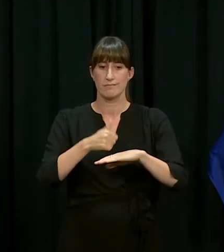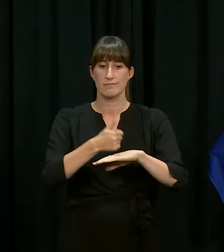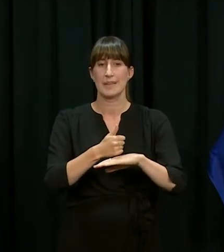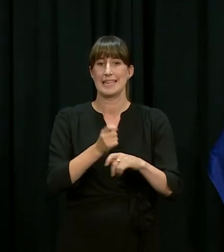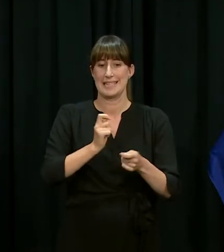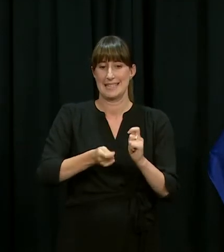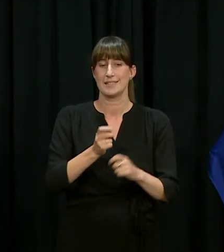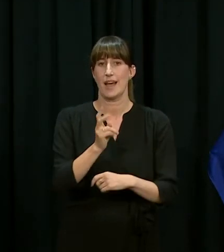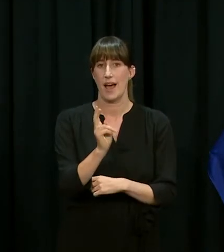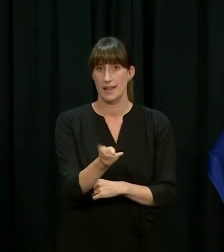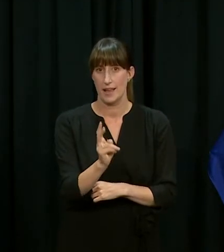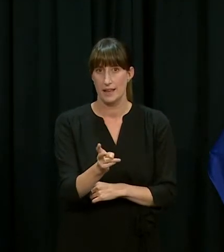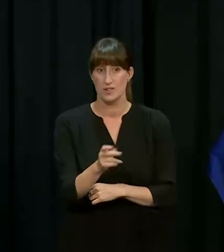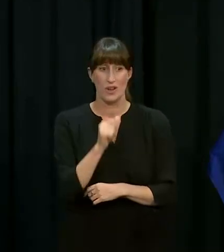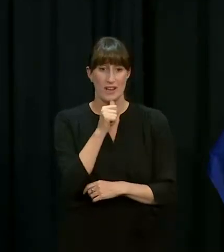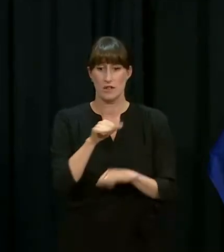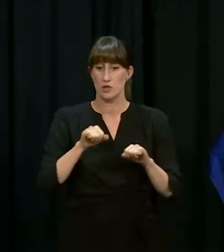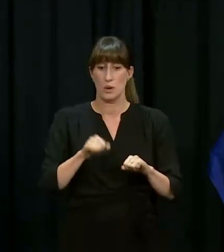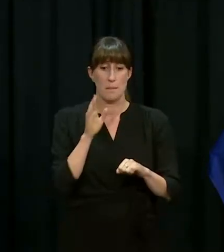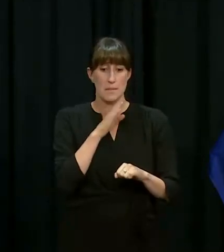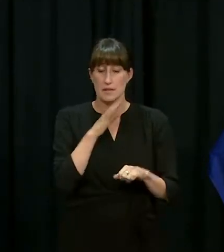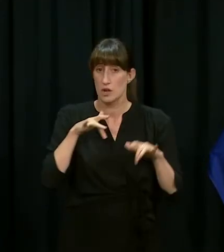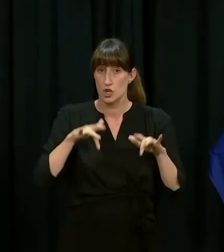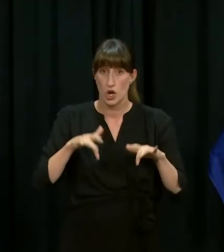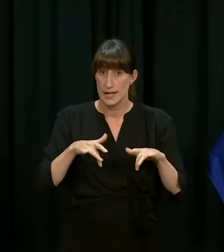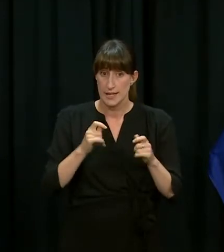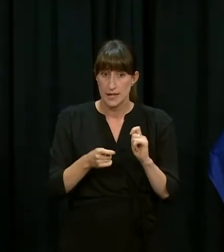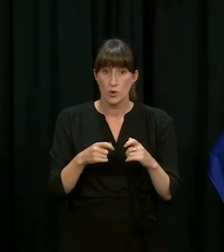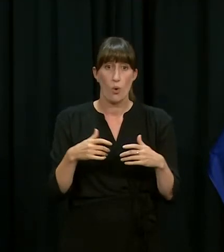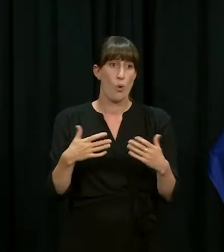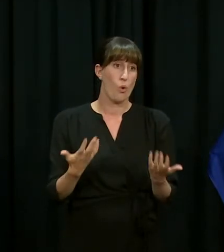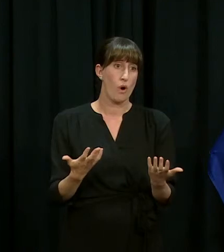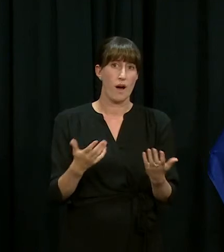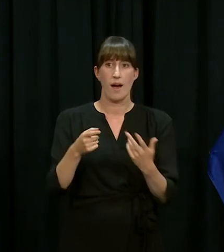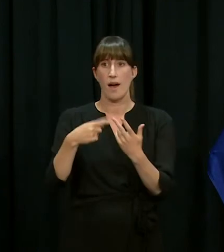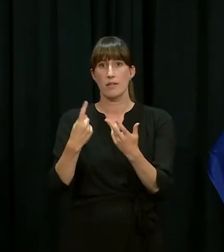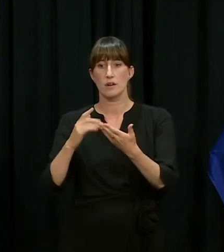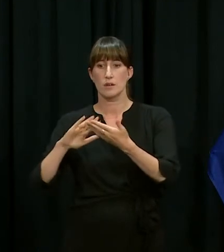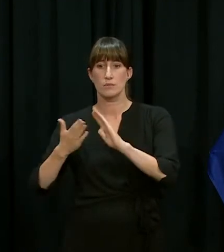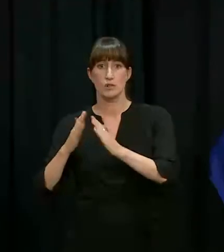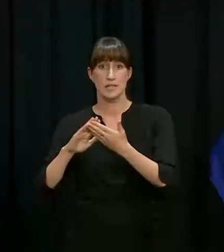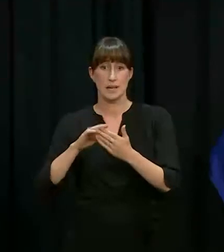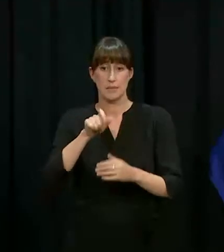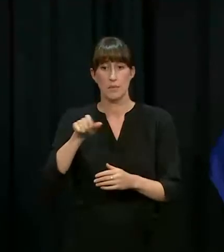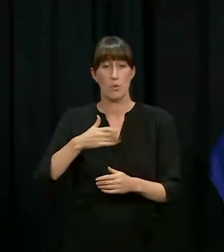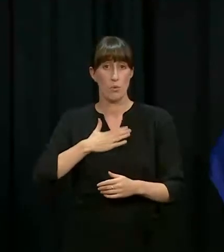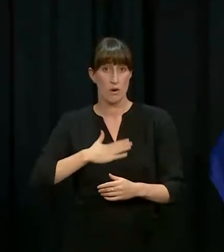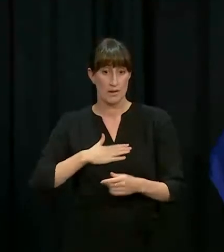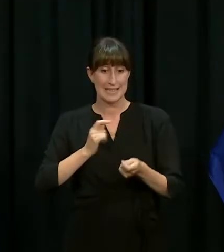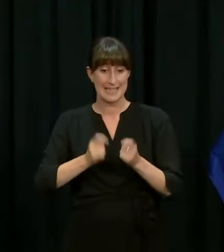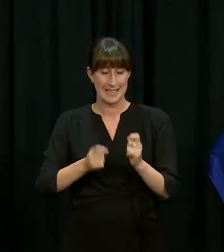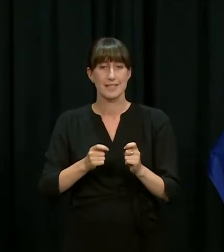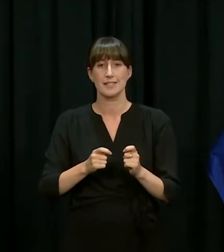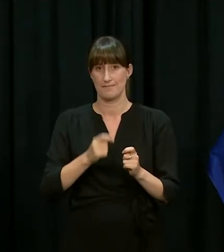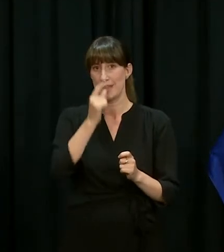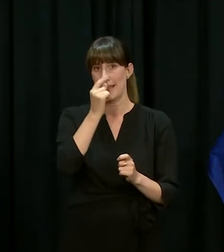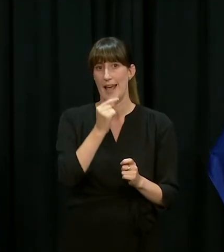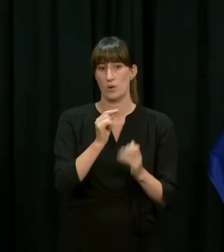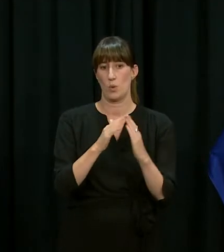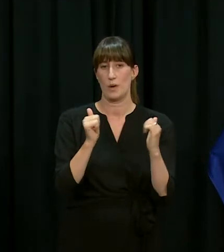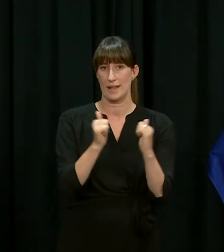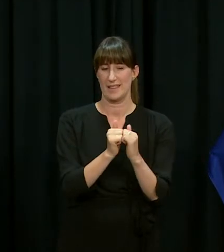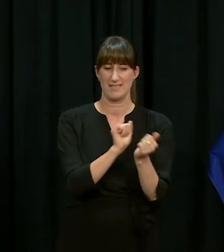a test yet, and for any others of the community who would like to have a test. Of course, anyone who is symptomatic should promptly get a test as